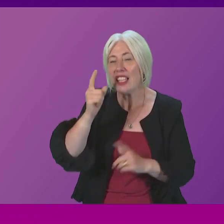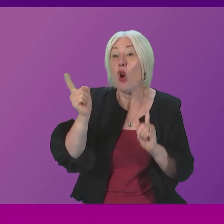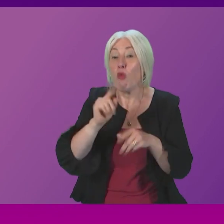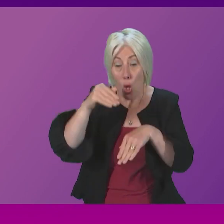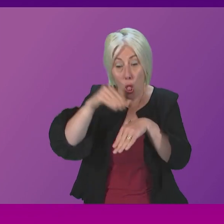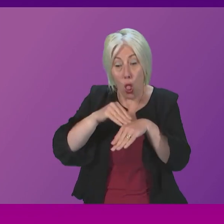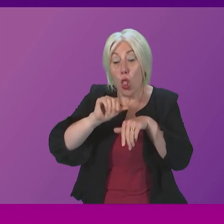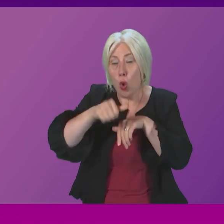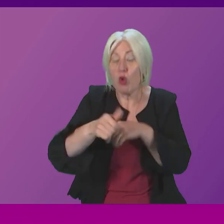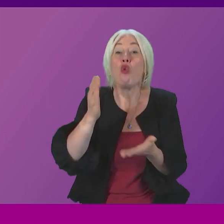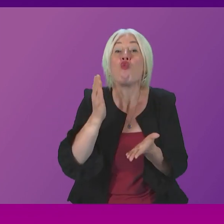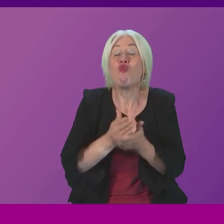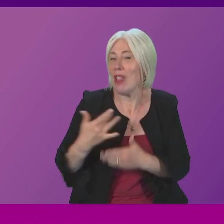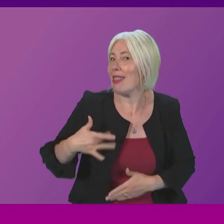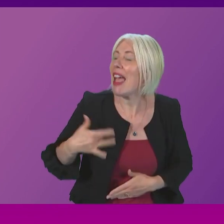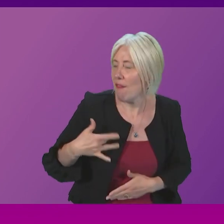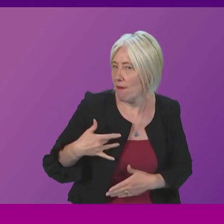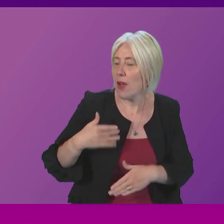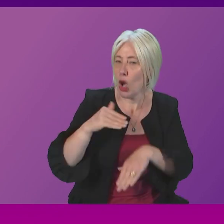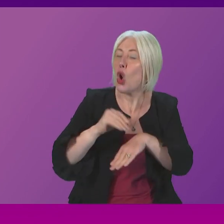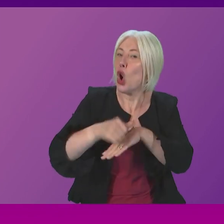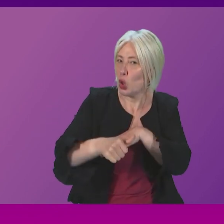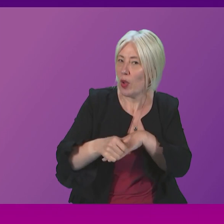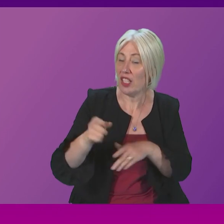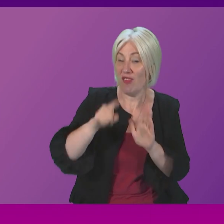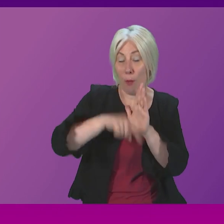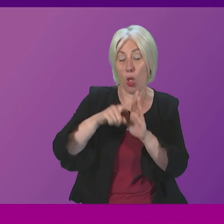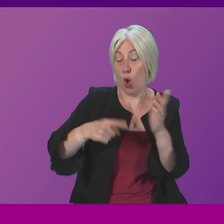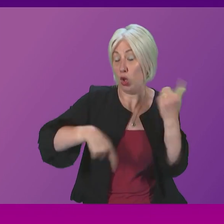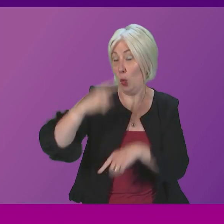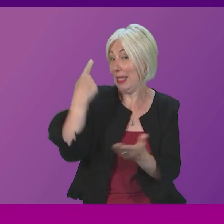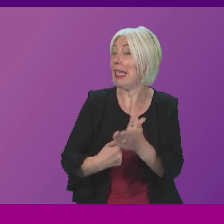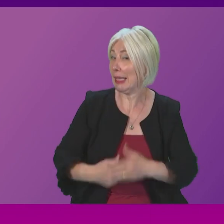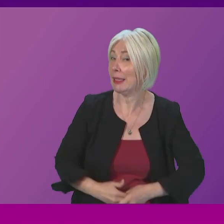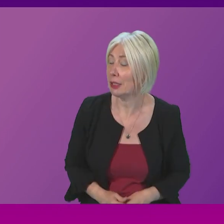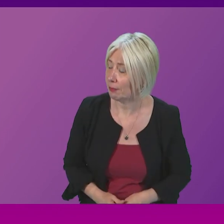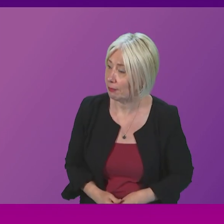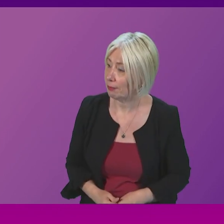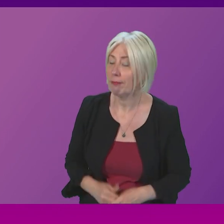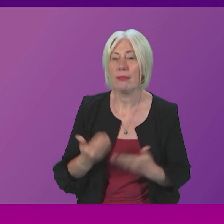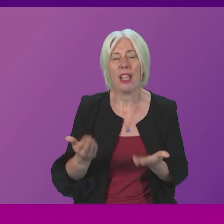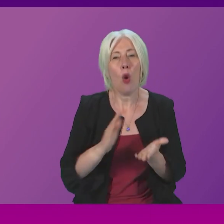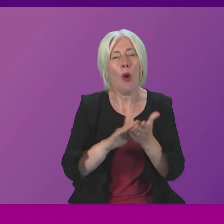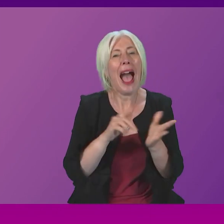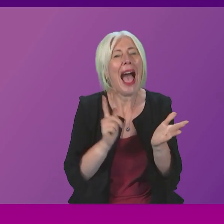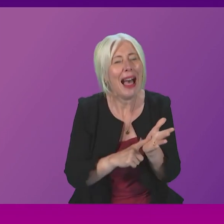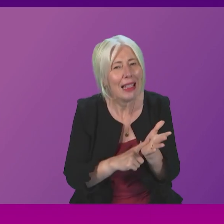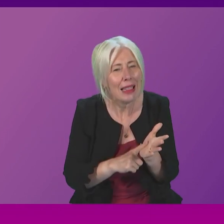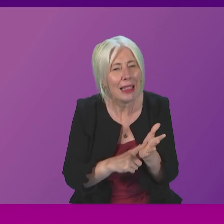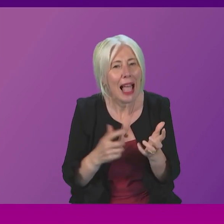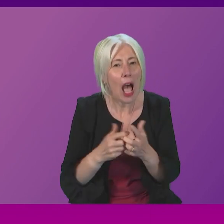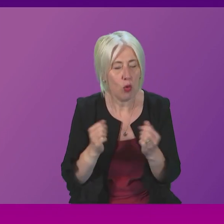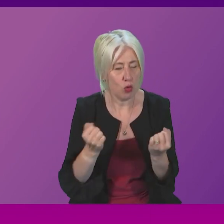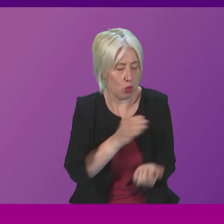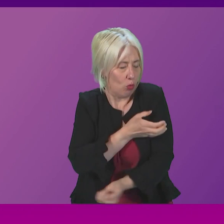of real-life consequences of the laws we make. Thank you very much, Maggie. A question to Hal. How would you empower